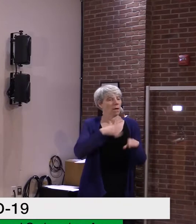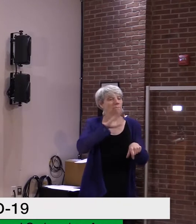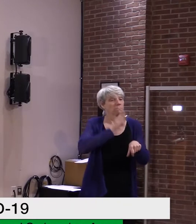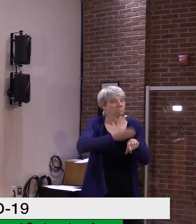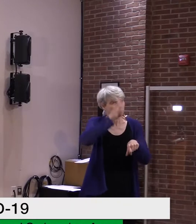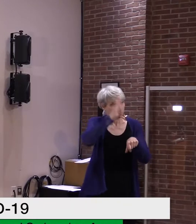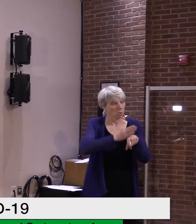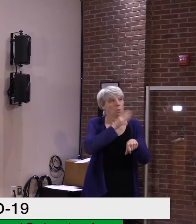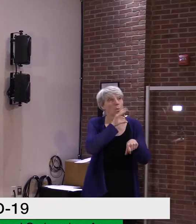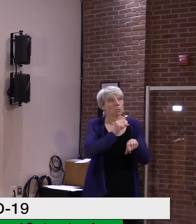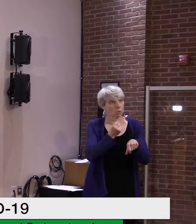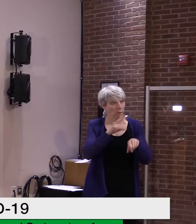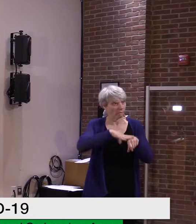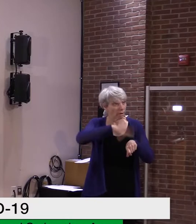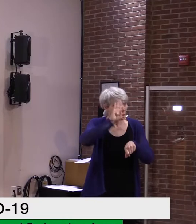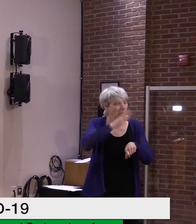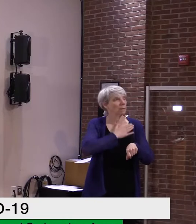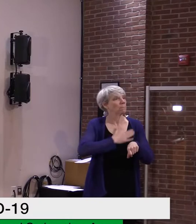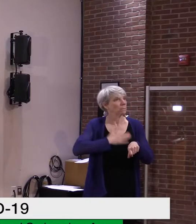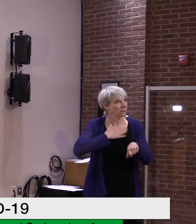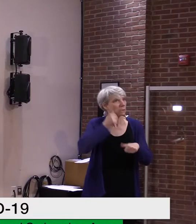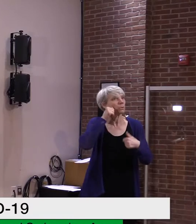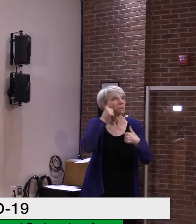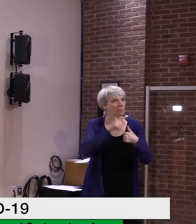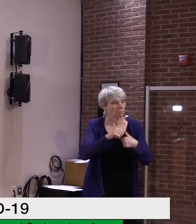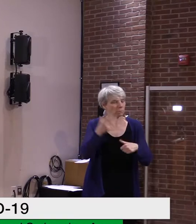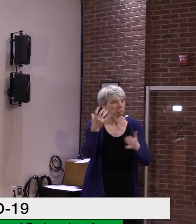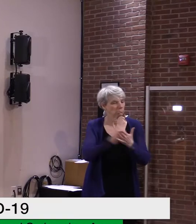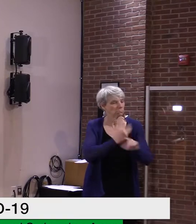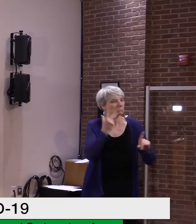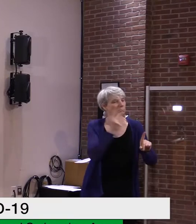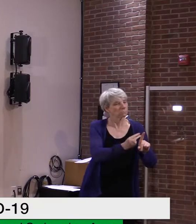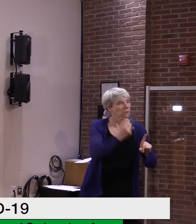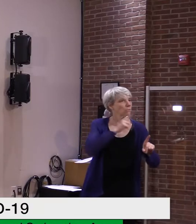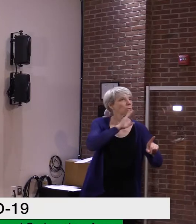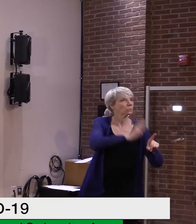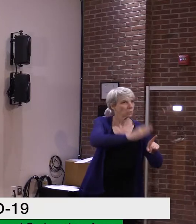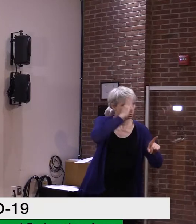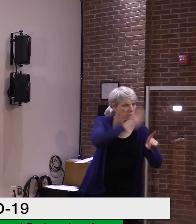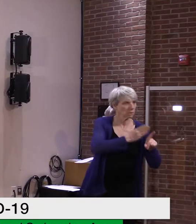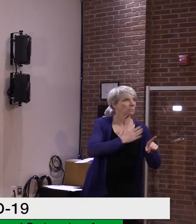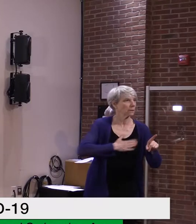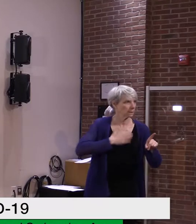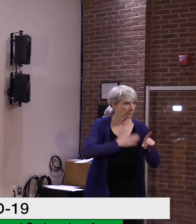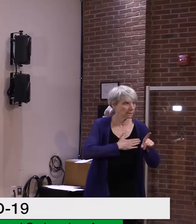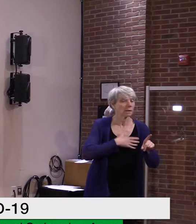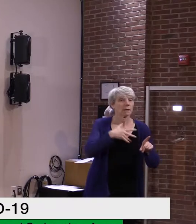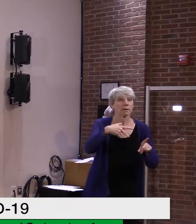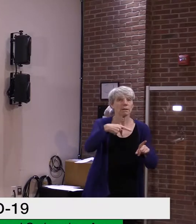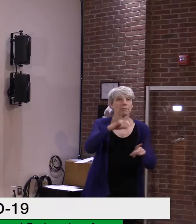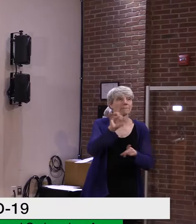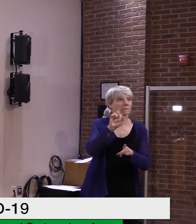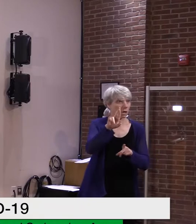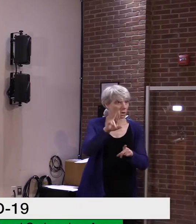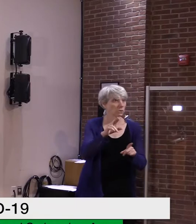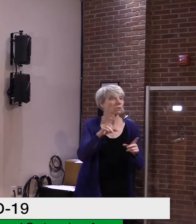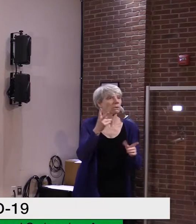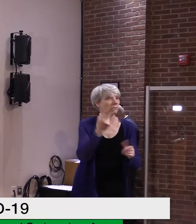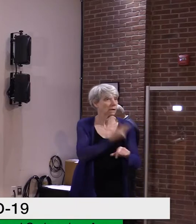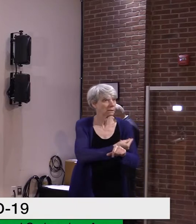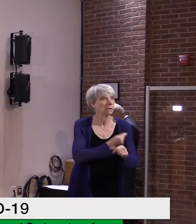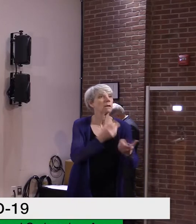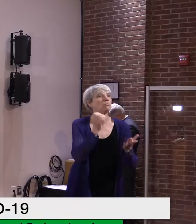hope you'll also seek out a convenient location that offers the Pfizer vaccine, which has been approved for the 12 to